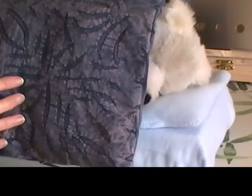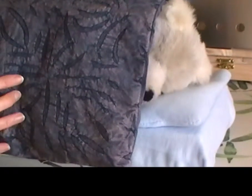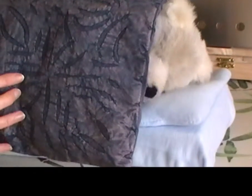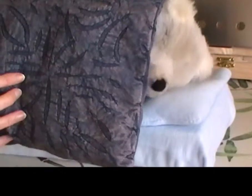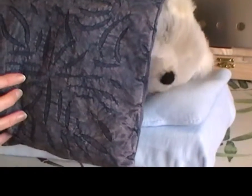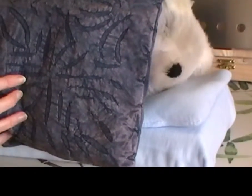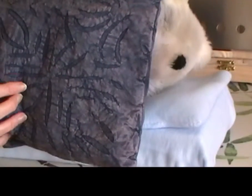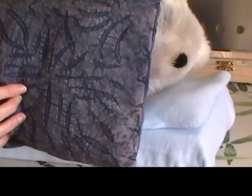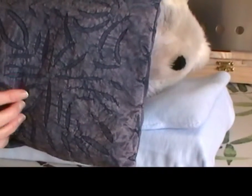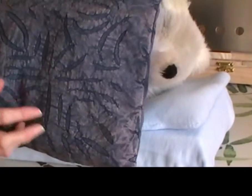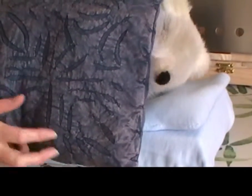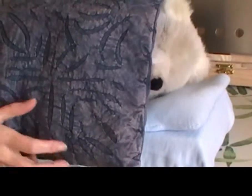Barney!